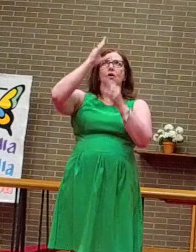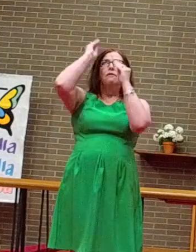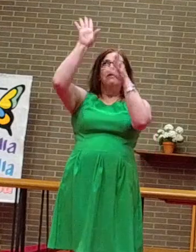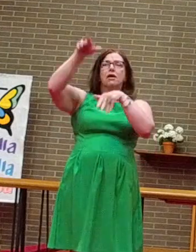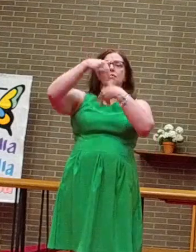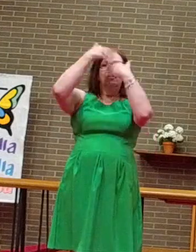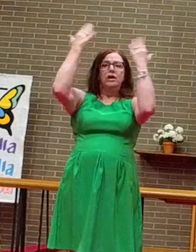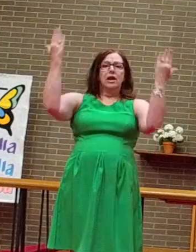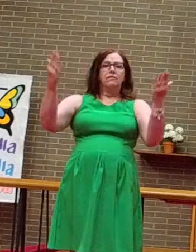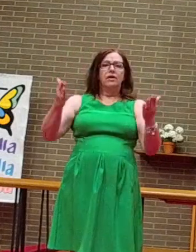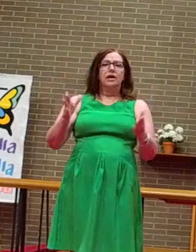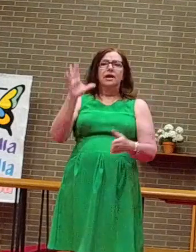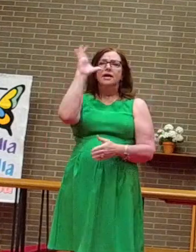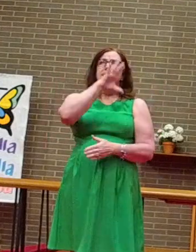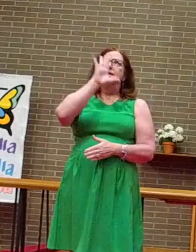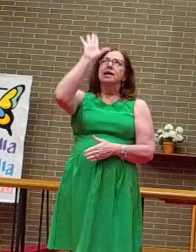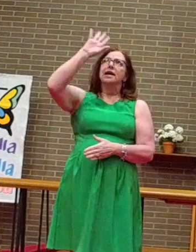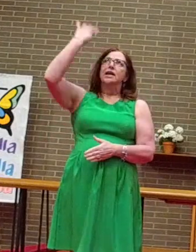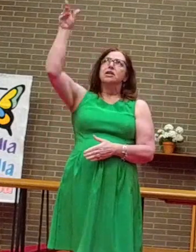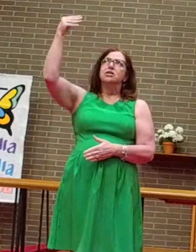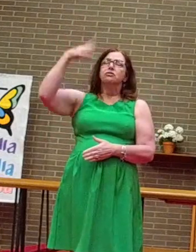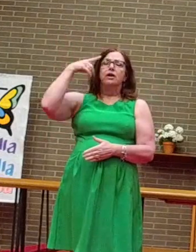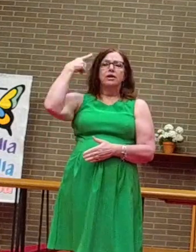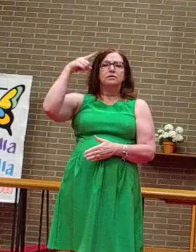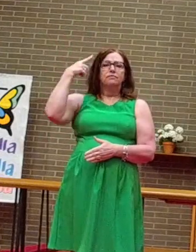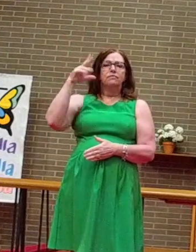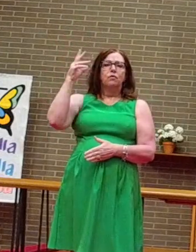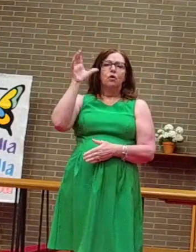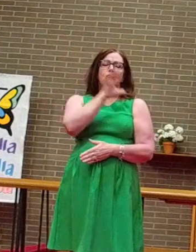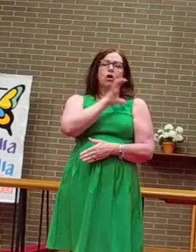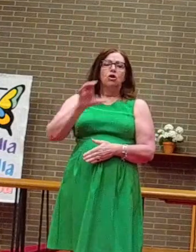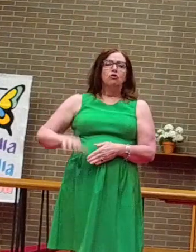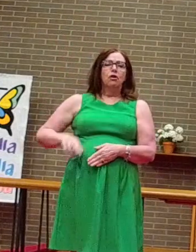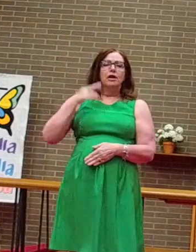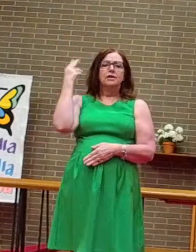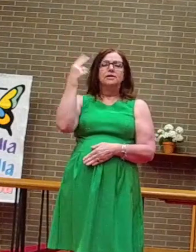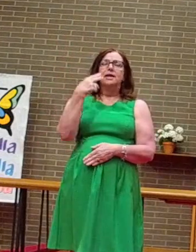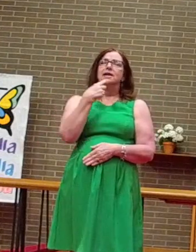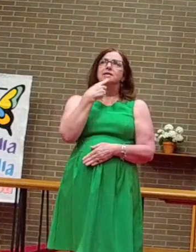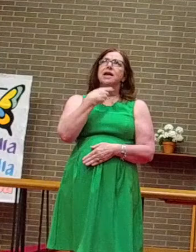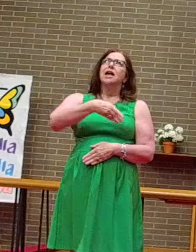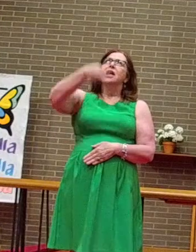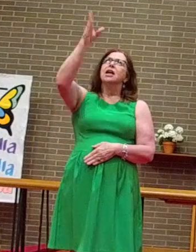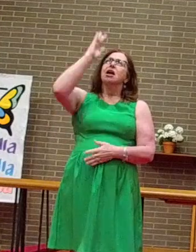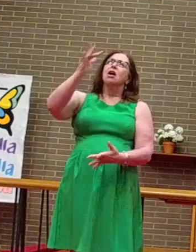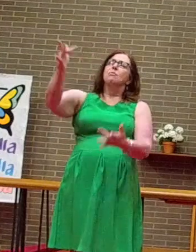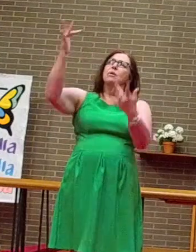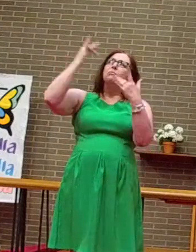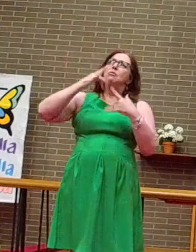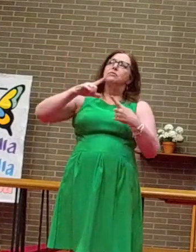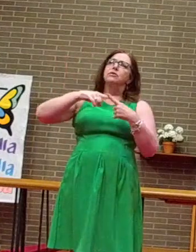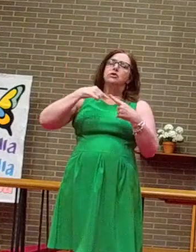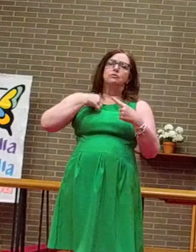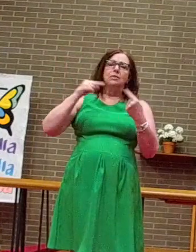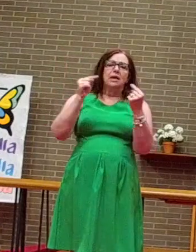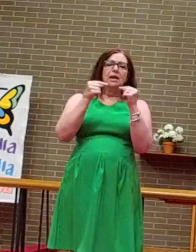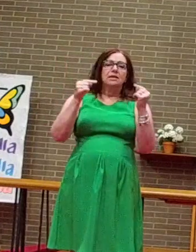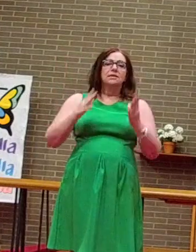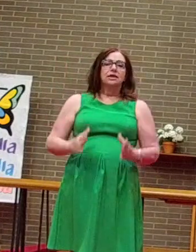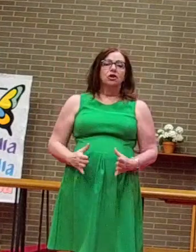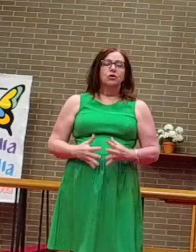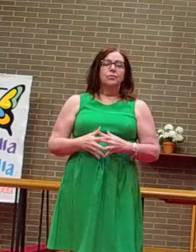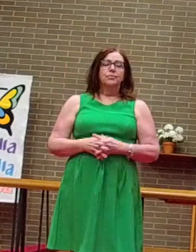of Christ and saying, God, be merciful to me, a sinner.